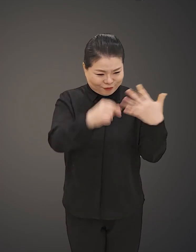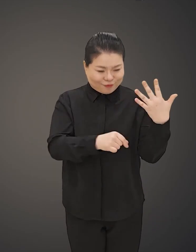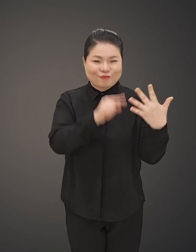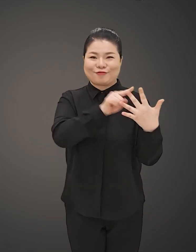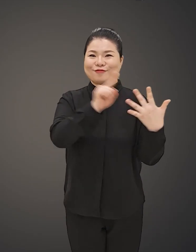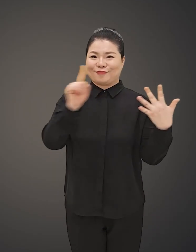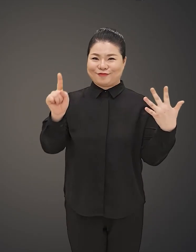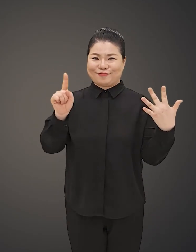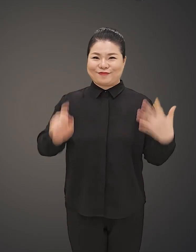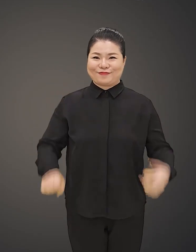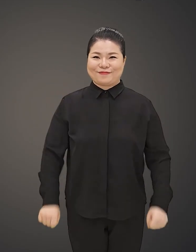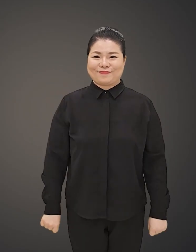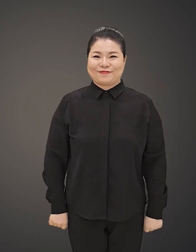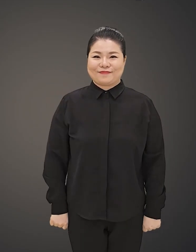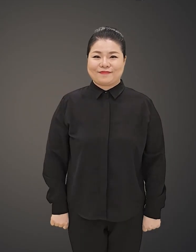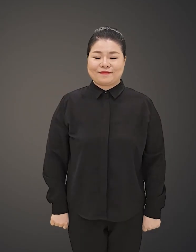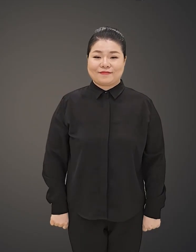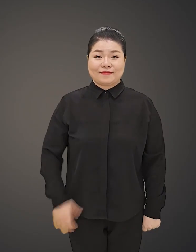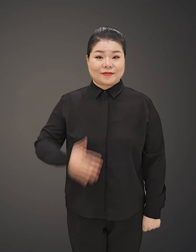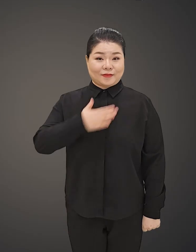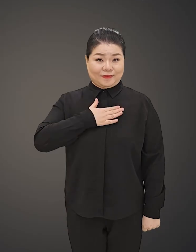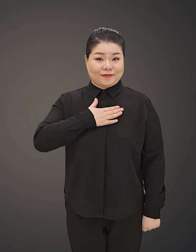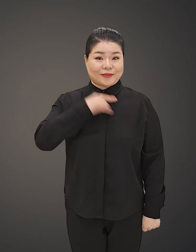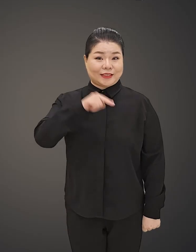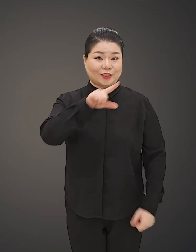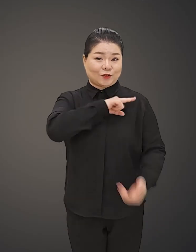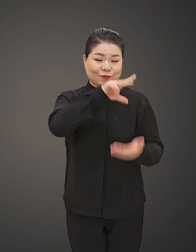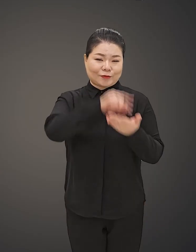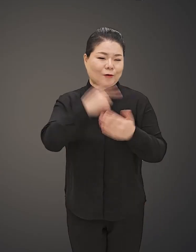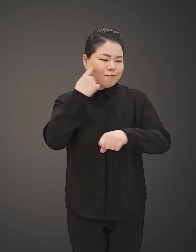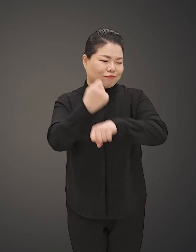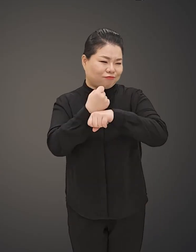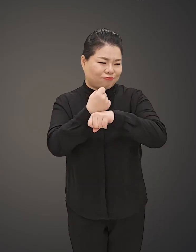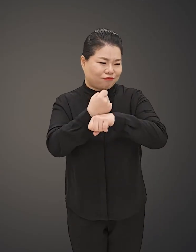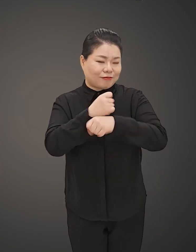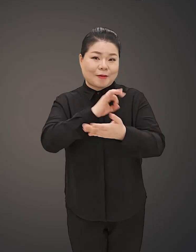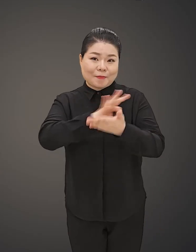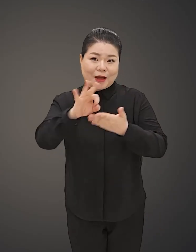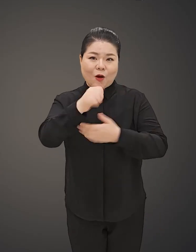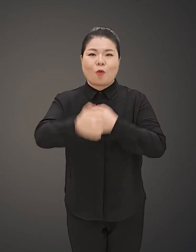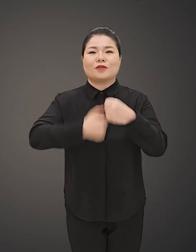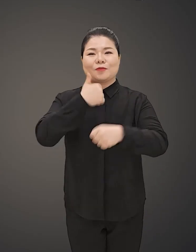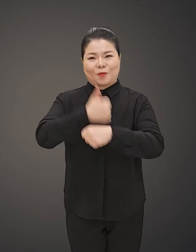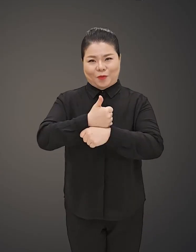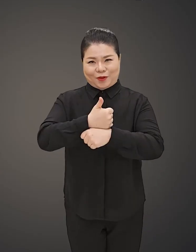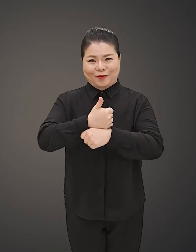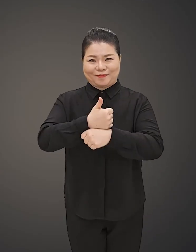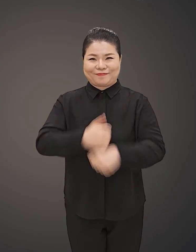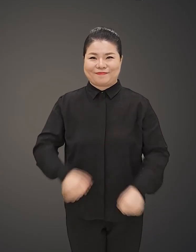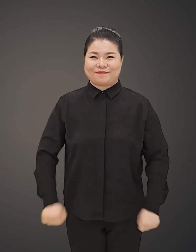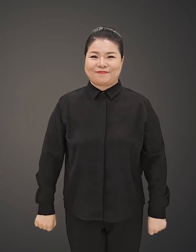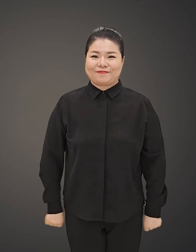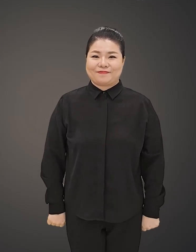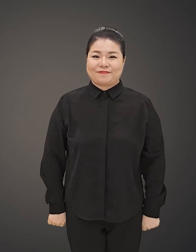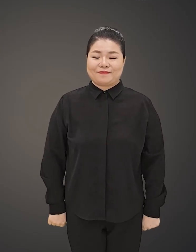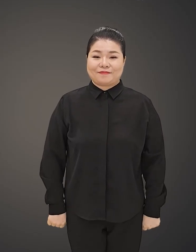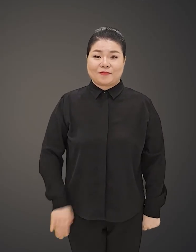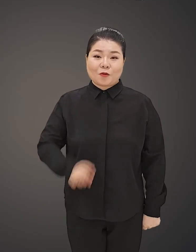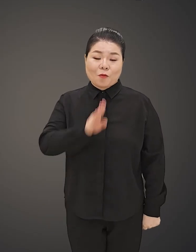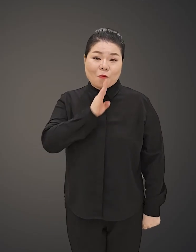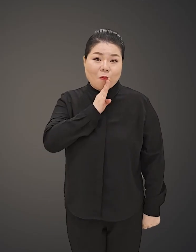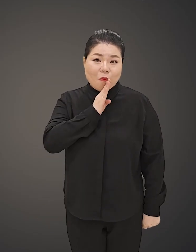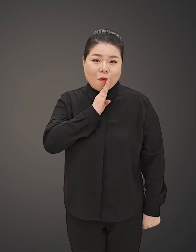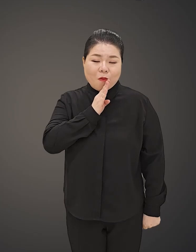so special. I have spent 55 years studying this subject,